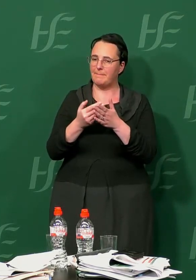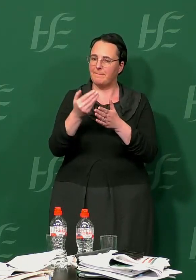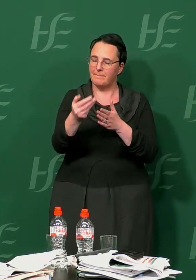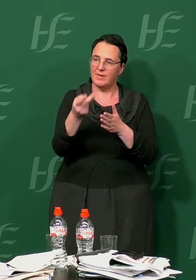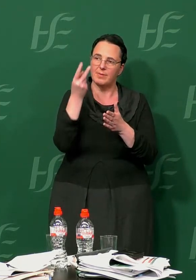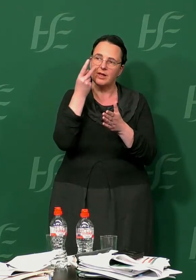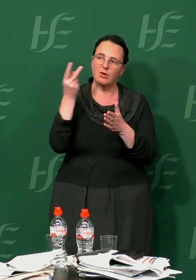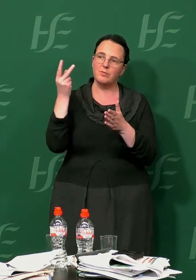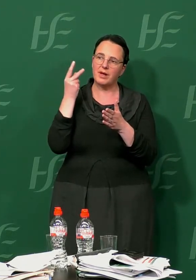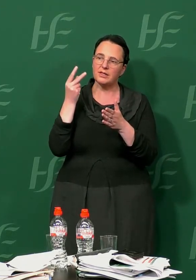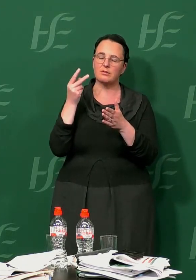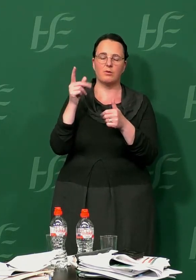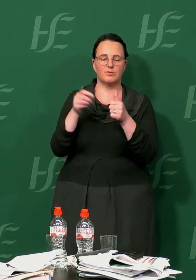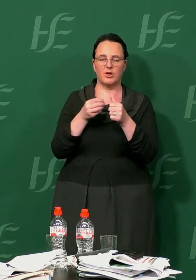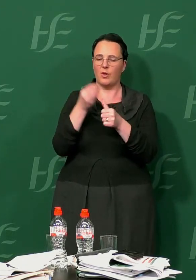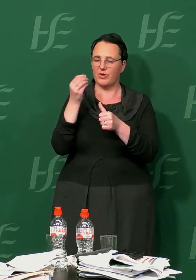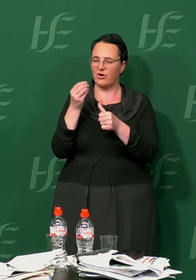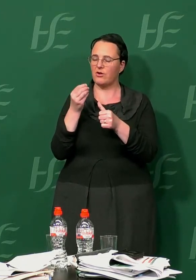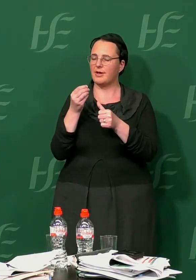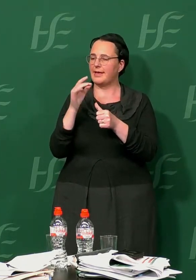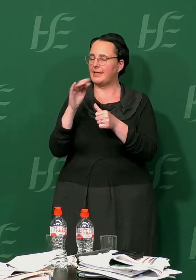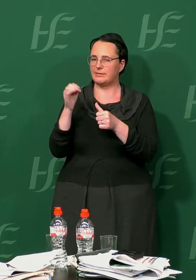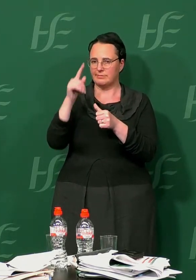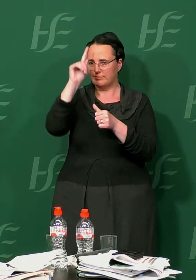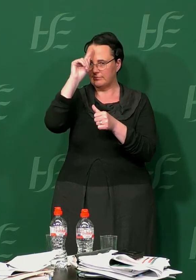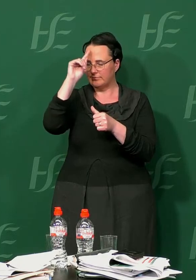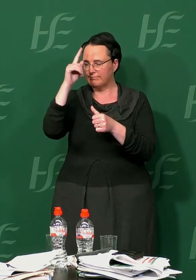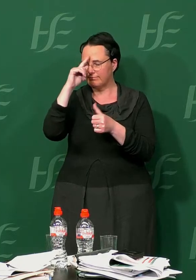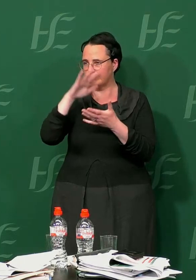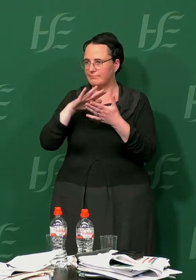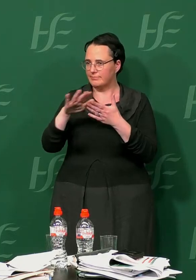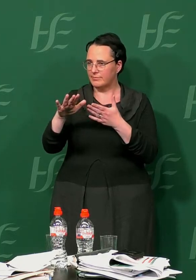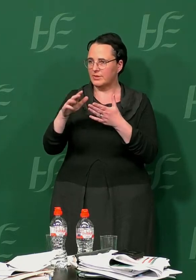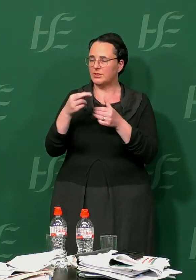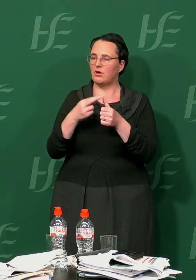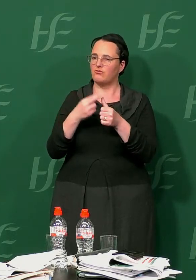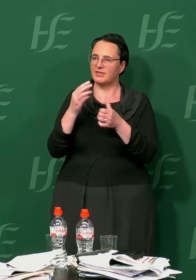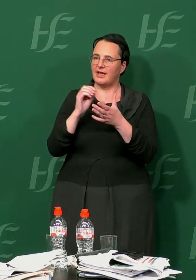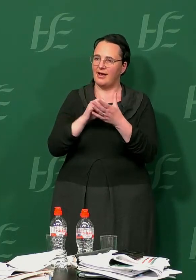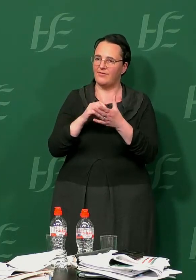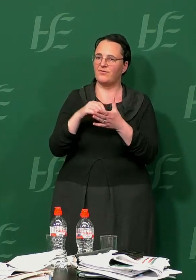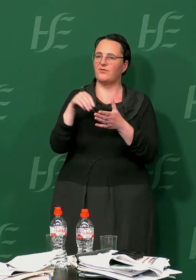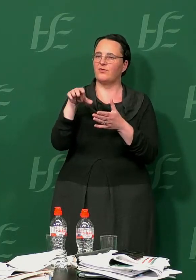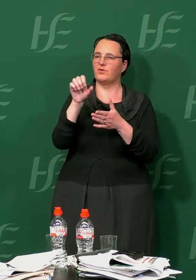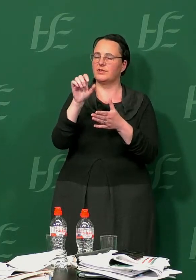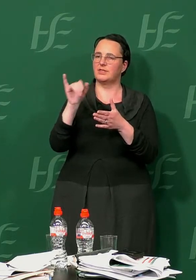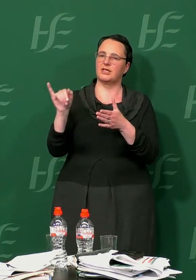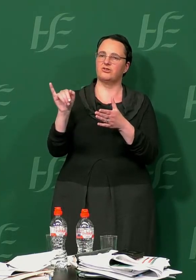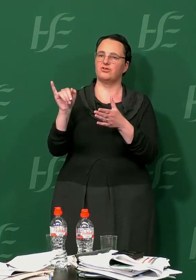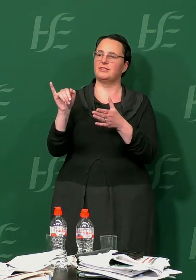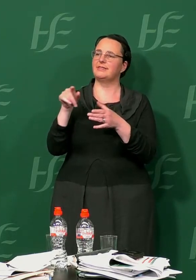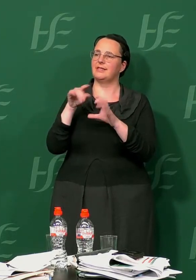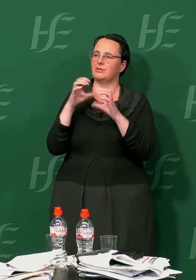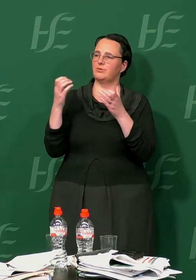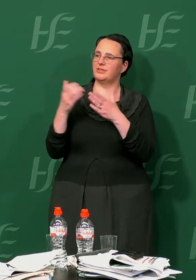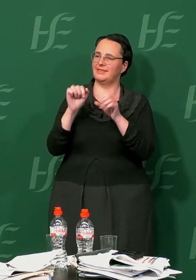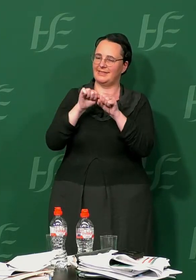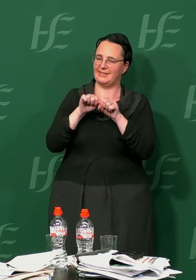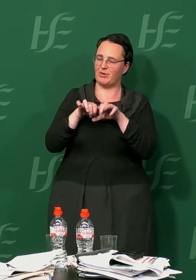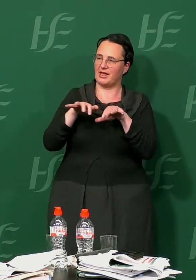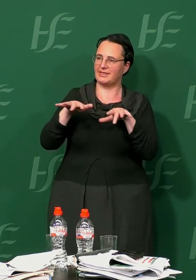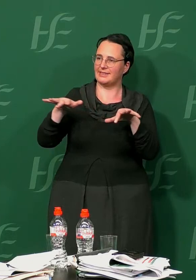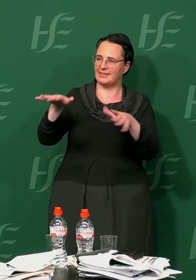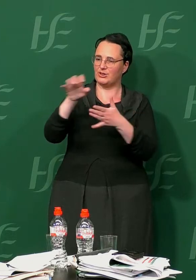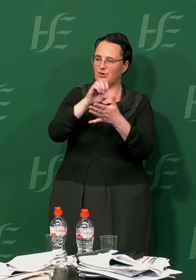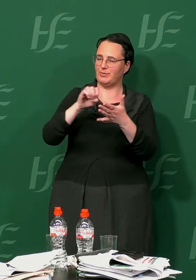again, we'll always find there were other cases that we didn't know about. So there's already secondary spread happening throughout Europe. And European